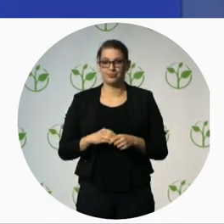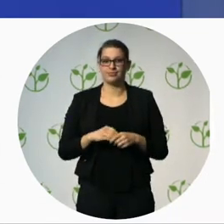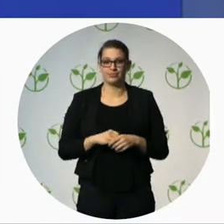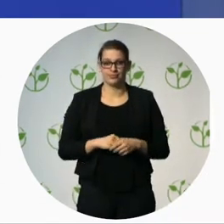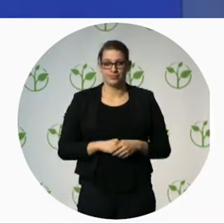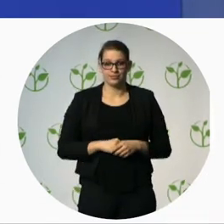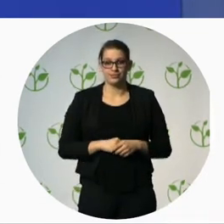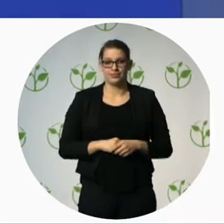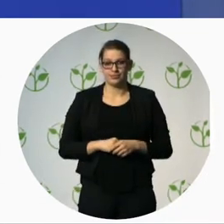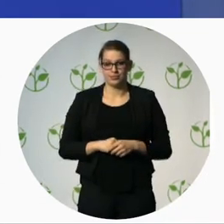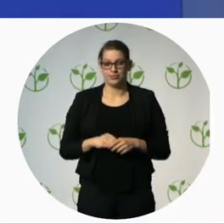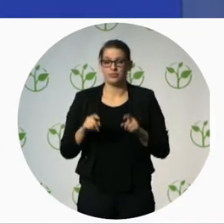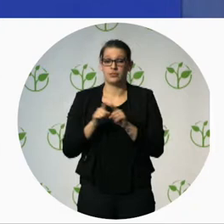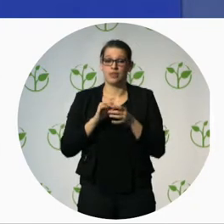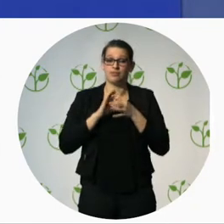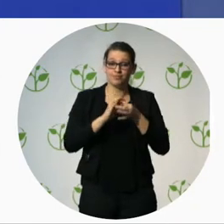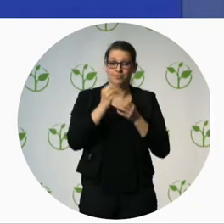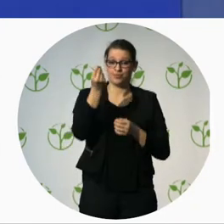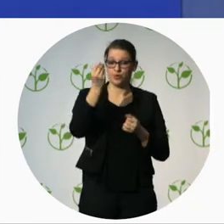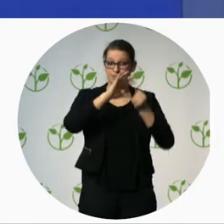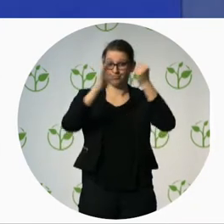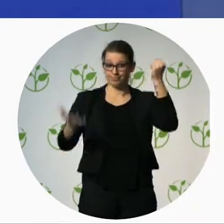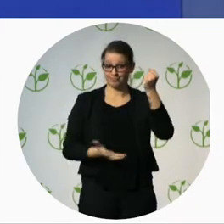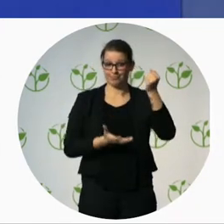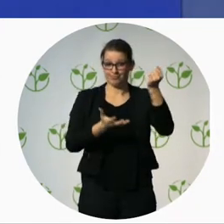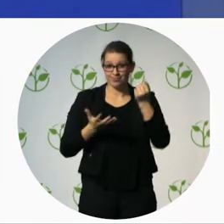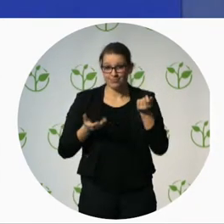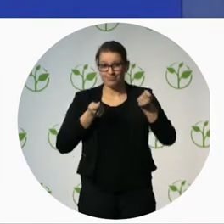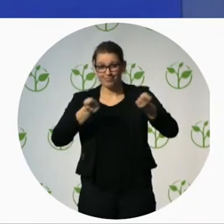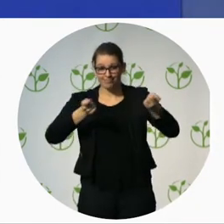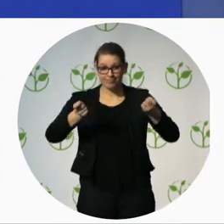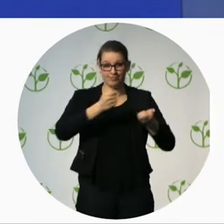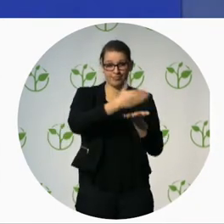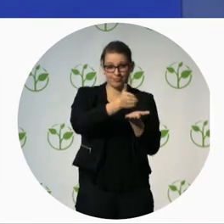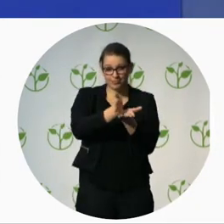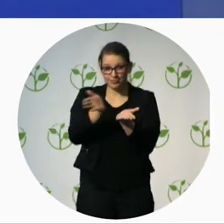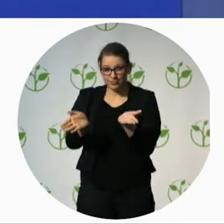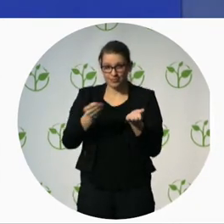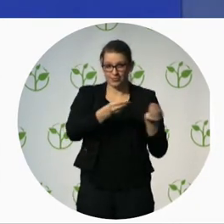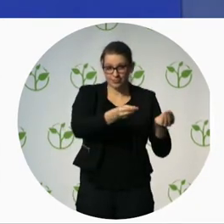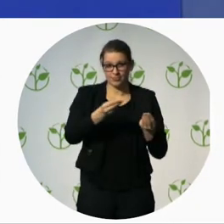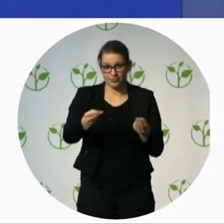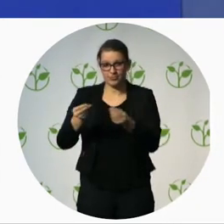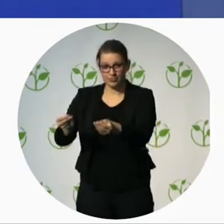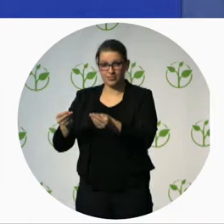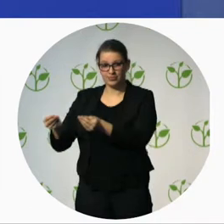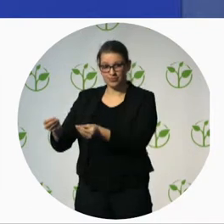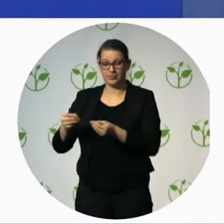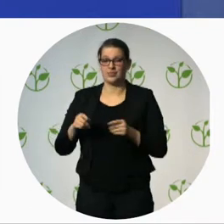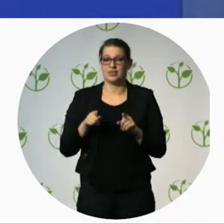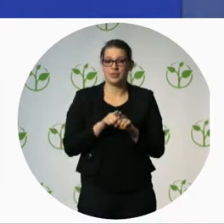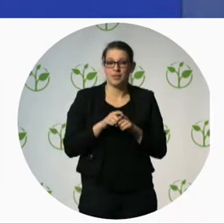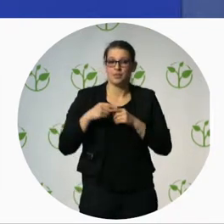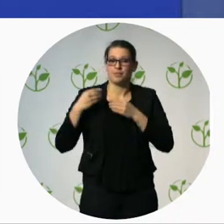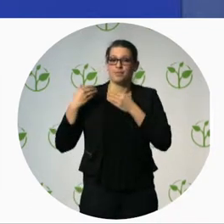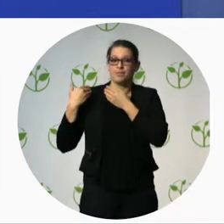public authorities need to use the same accessibility requirements. We are matching demand and supply. We are